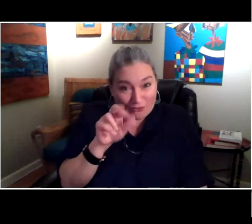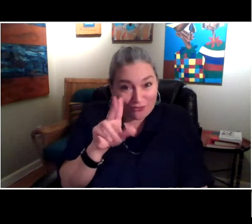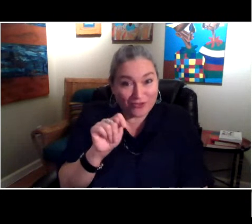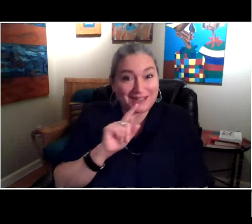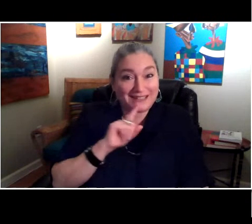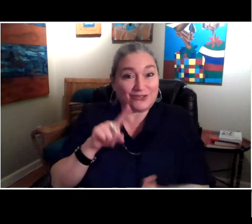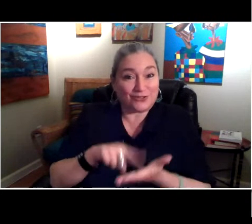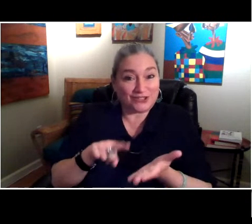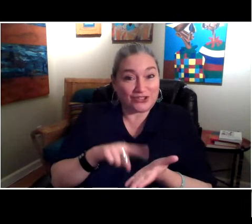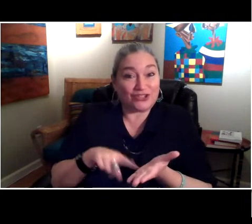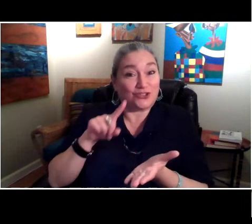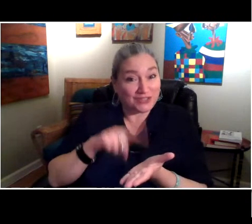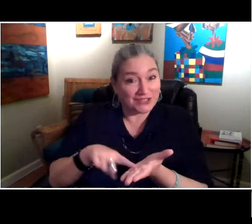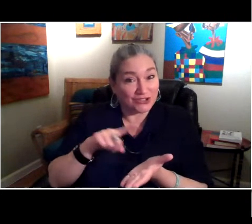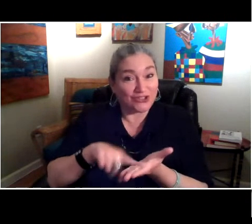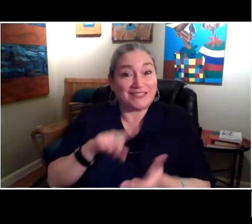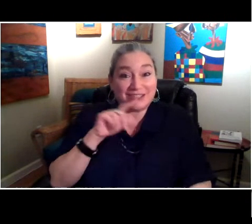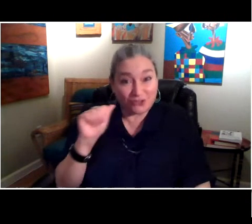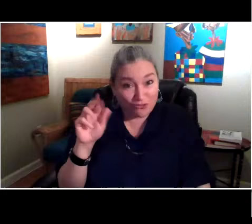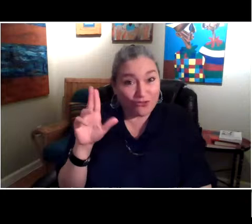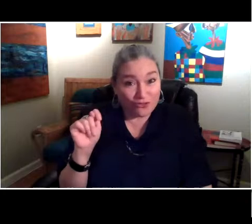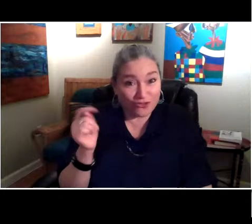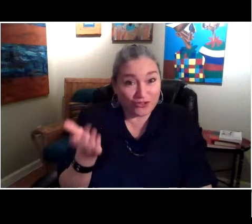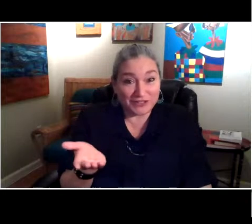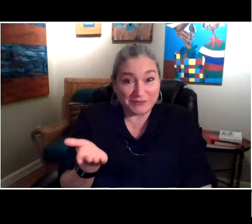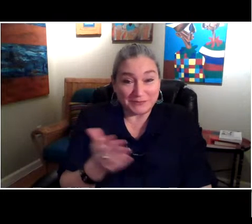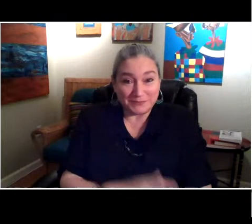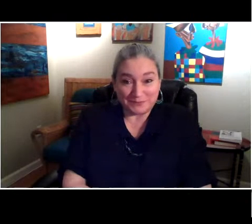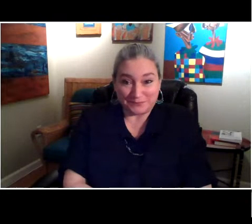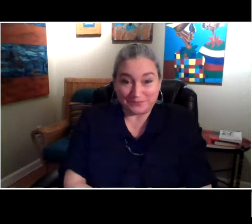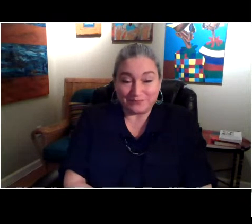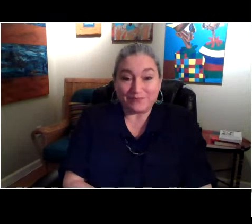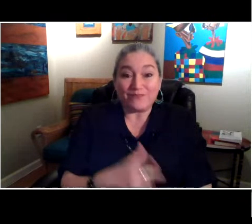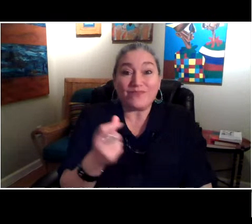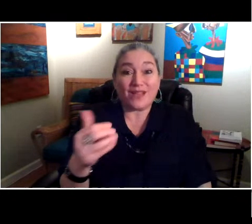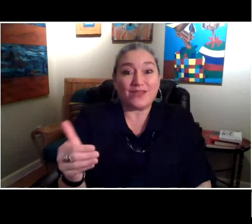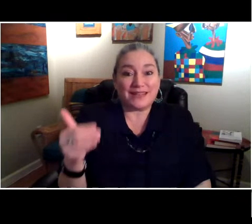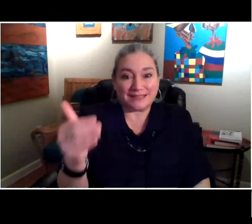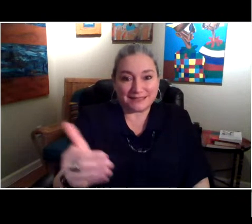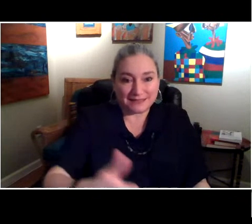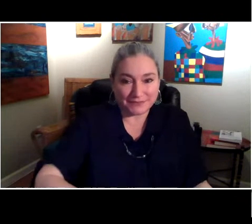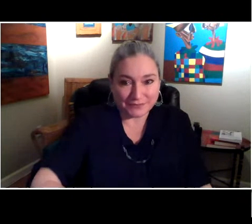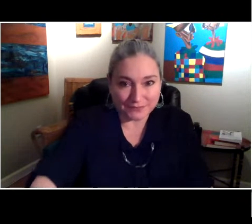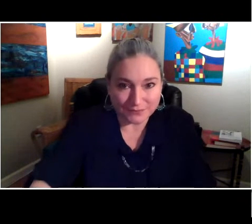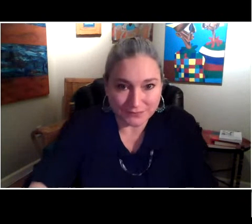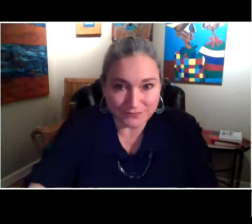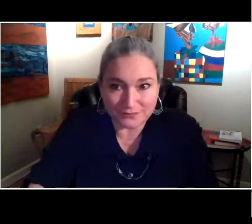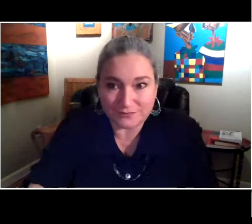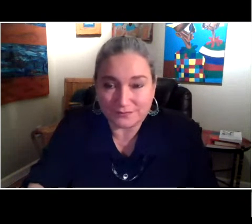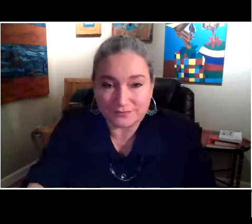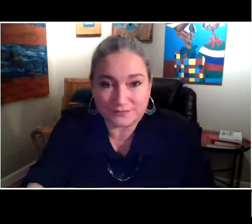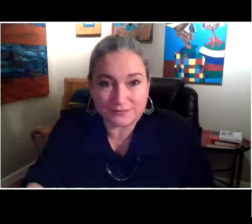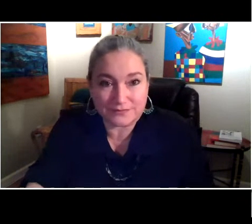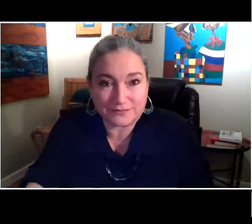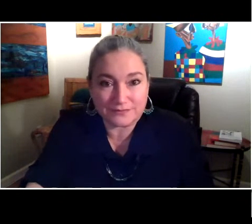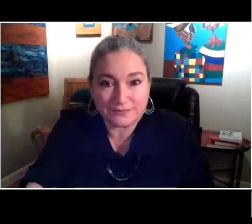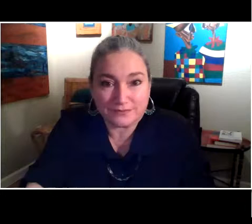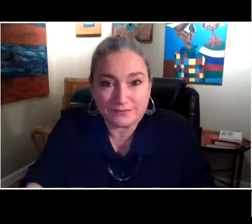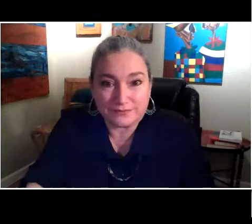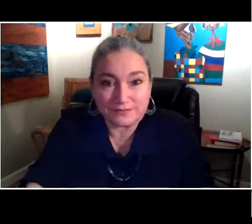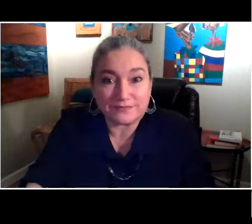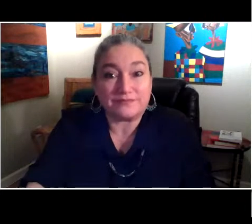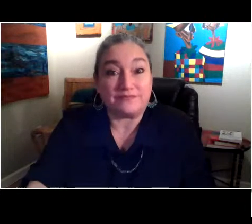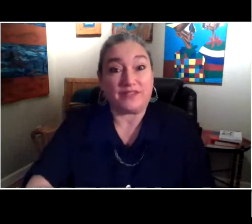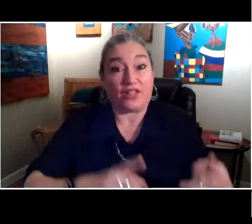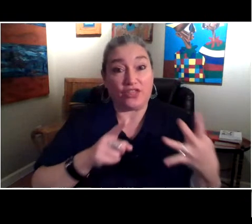a powerful thing to identify through this research. And again, we're seeing that research and those